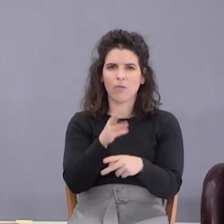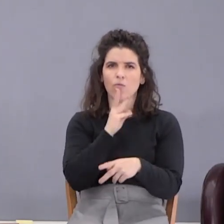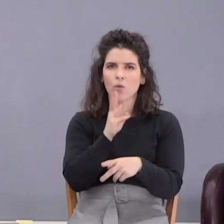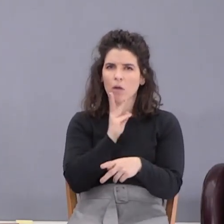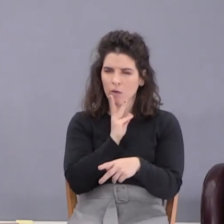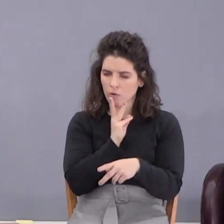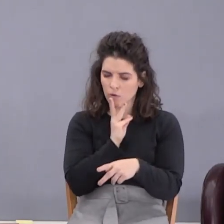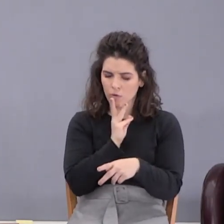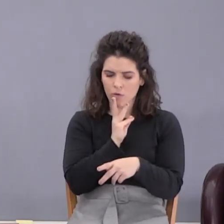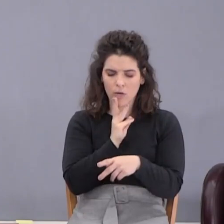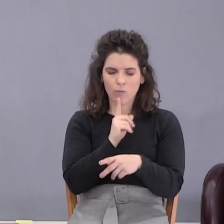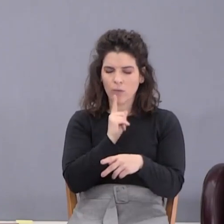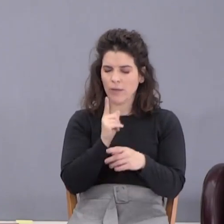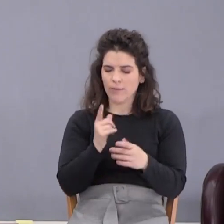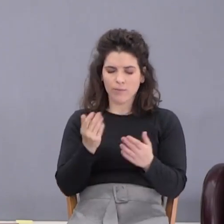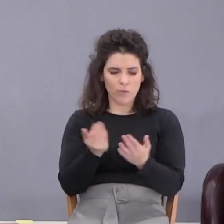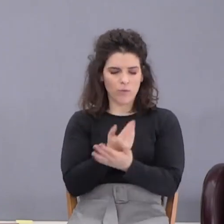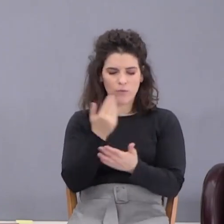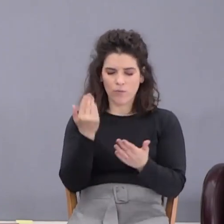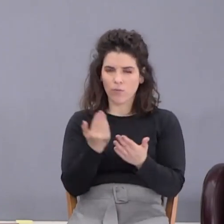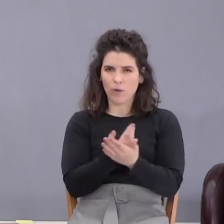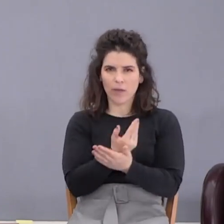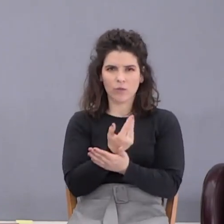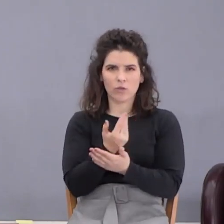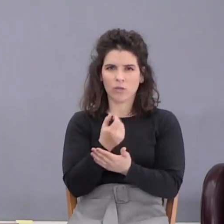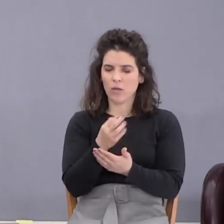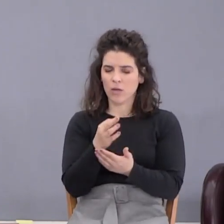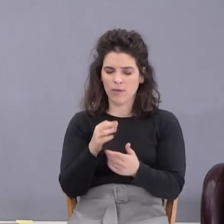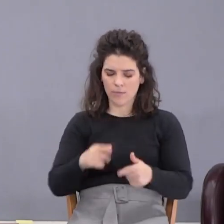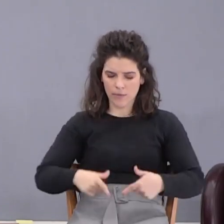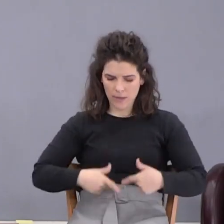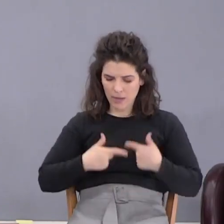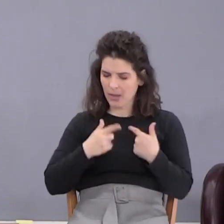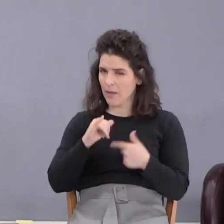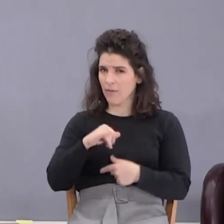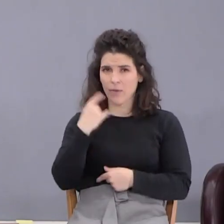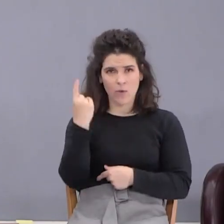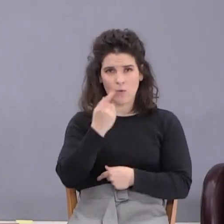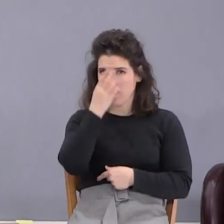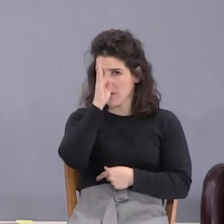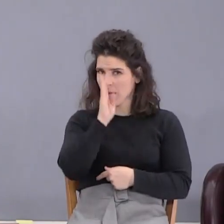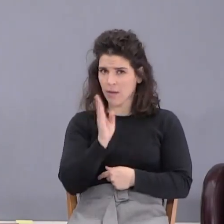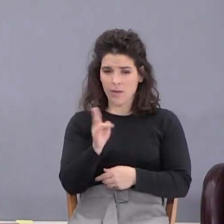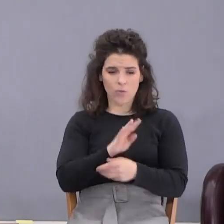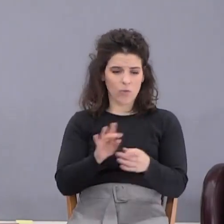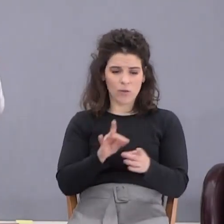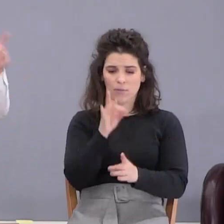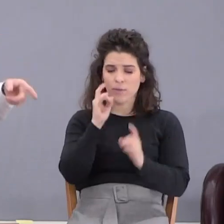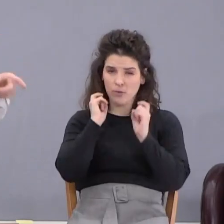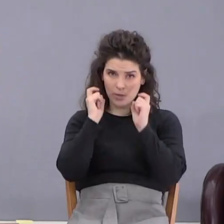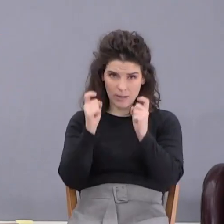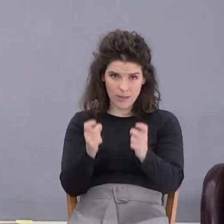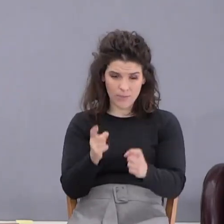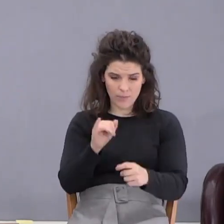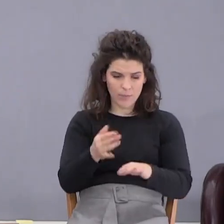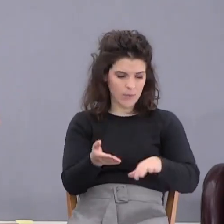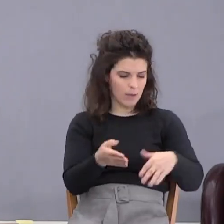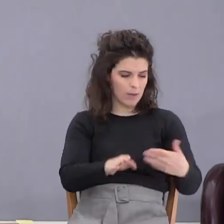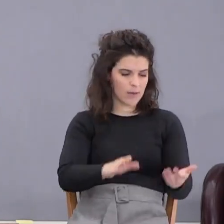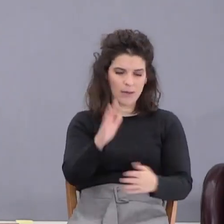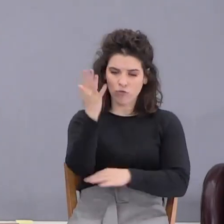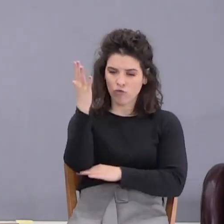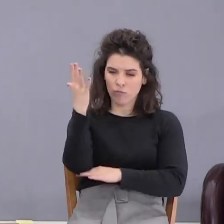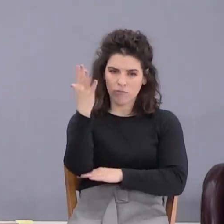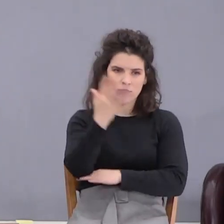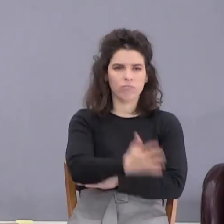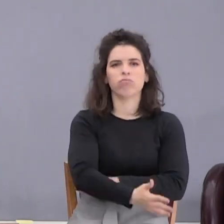revitalizing, refreshing renewal of the life that only God, the Holy Spirit, gives. And that dead tree trunk,